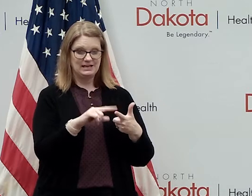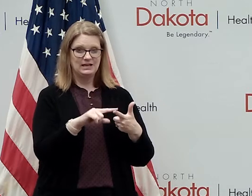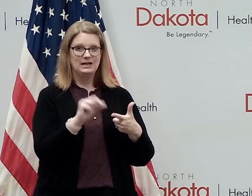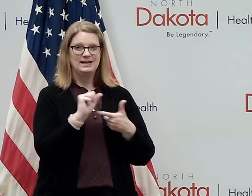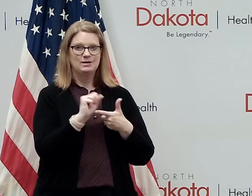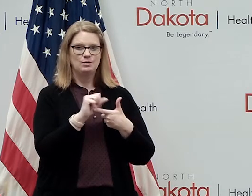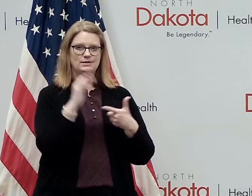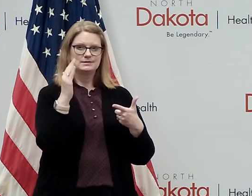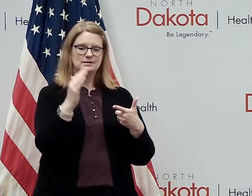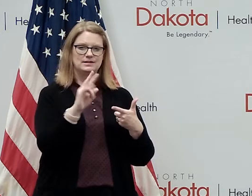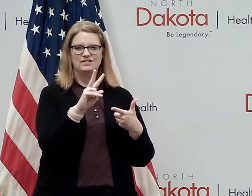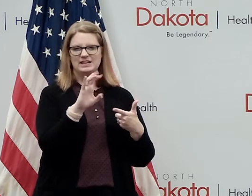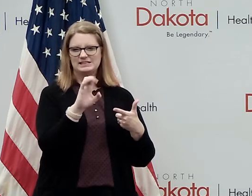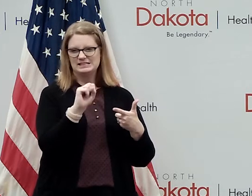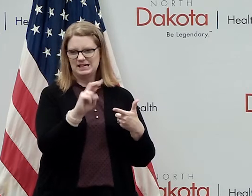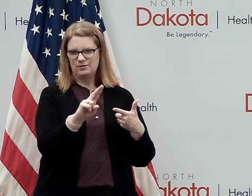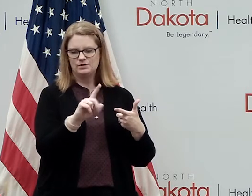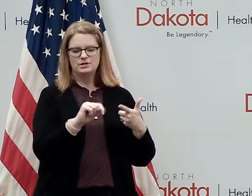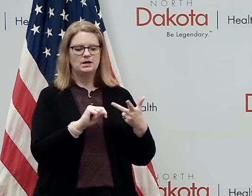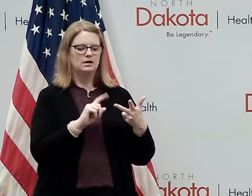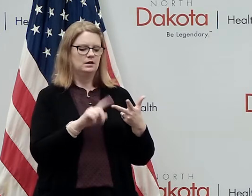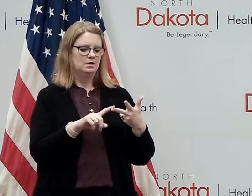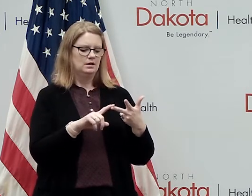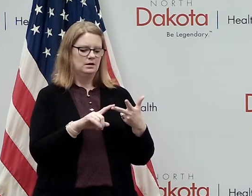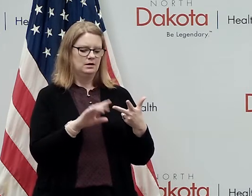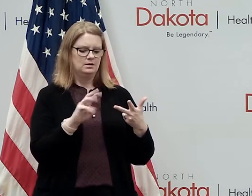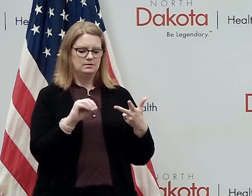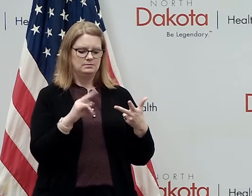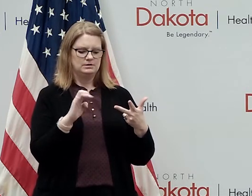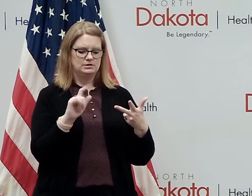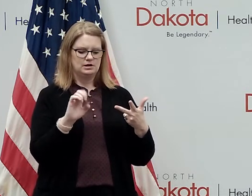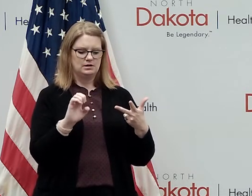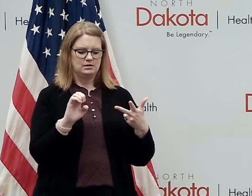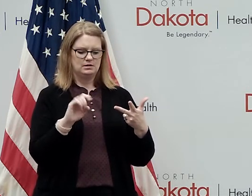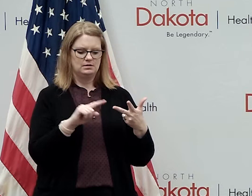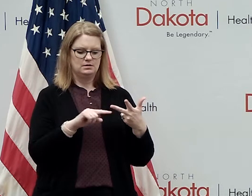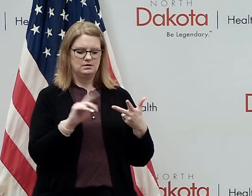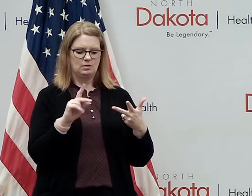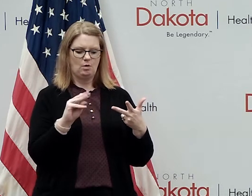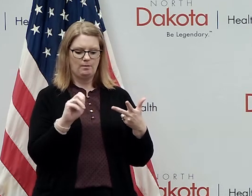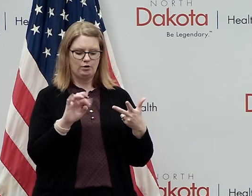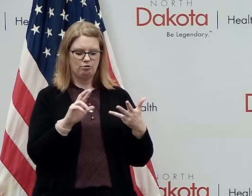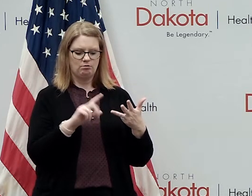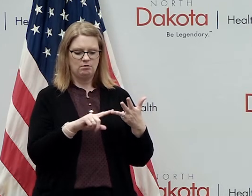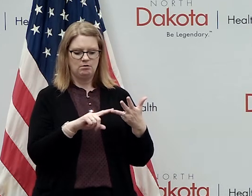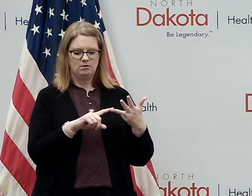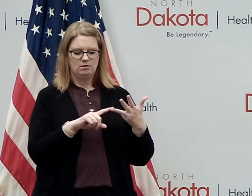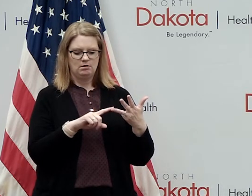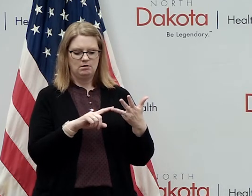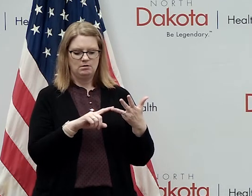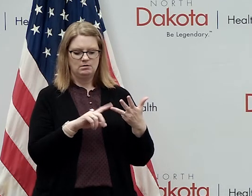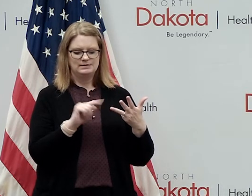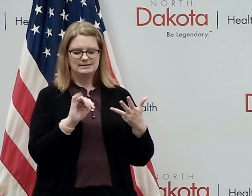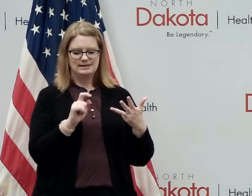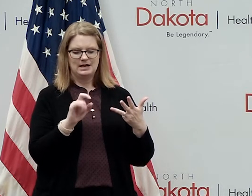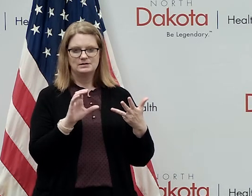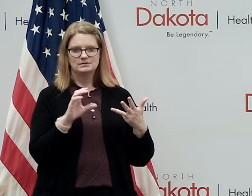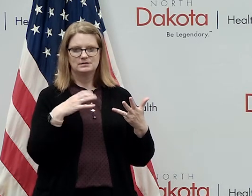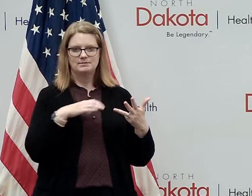higher education at Valley City State. We had Michelle Comer. We had Tax Commissioner